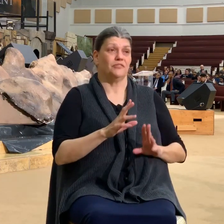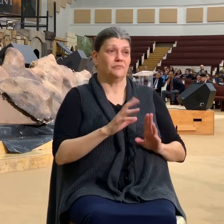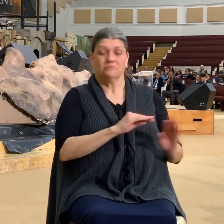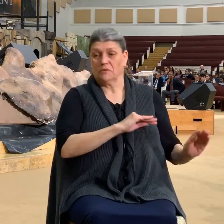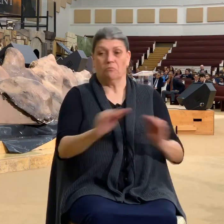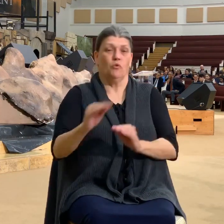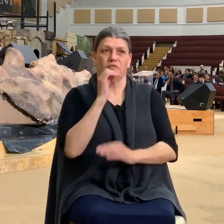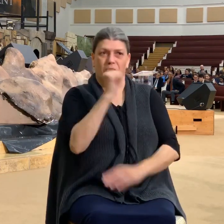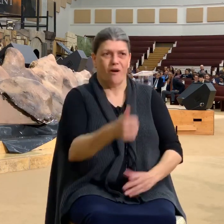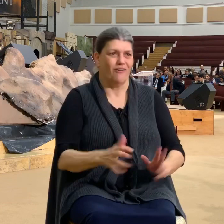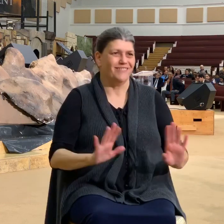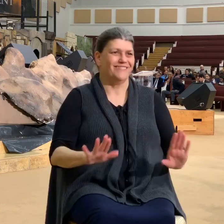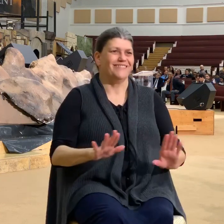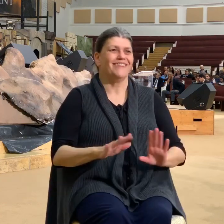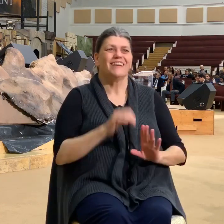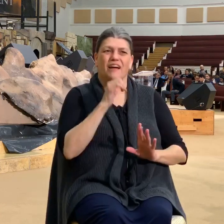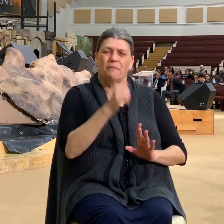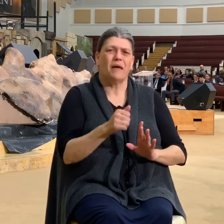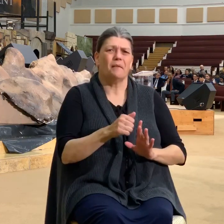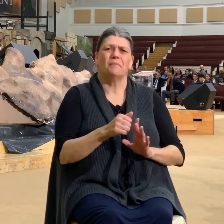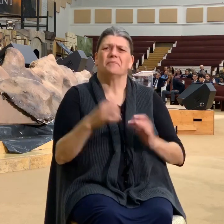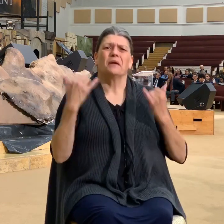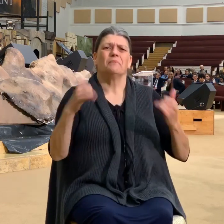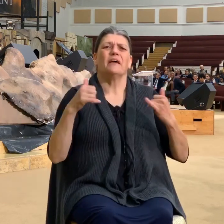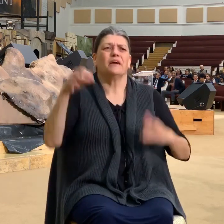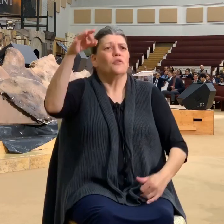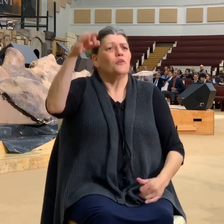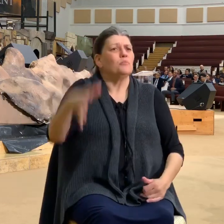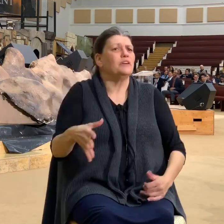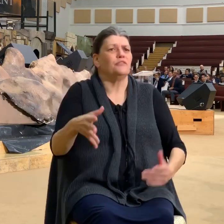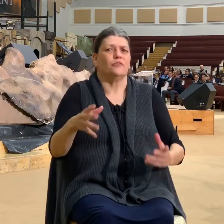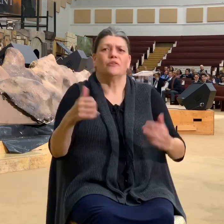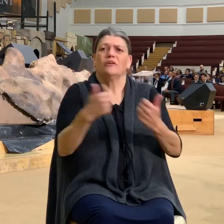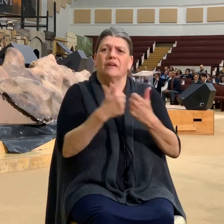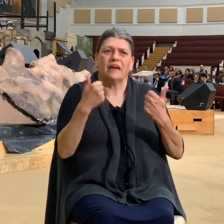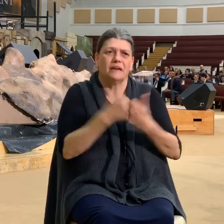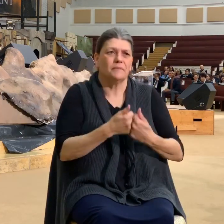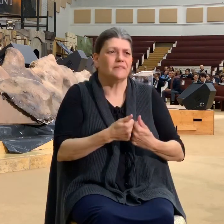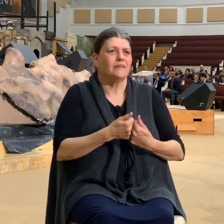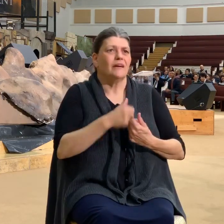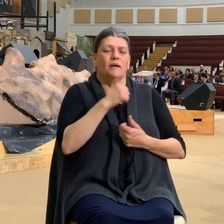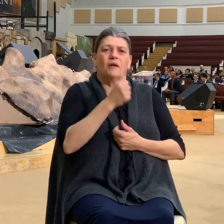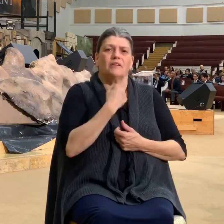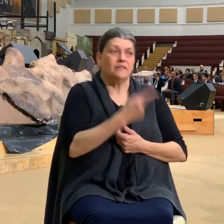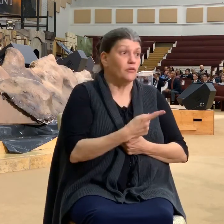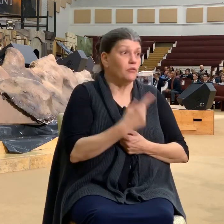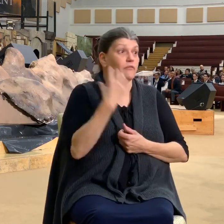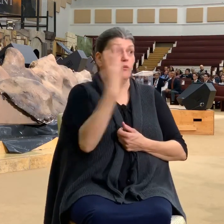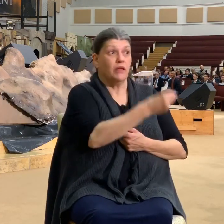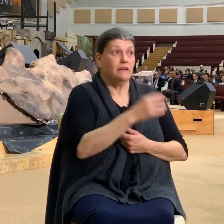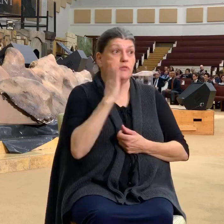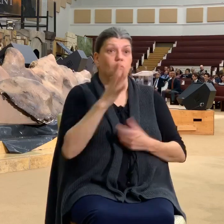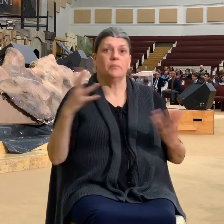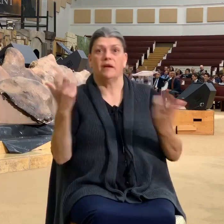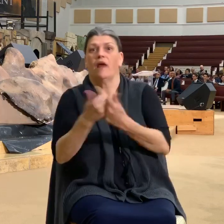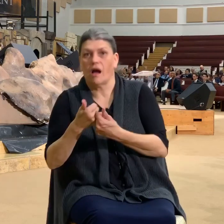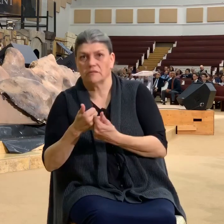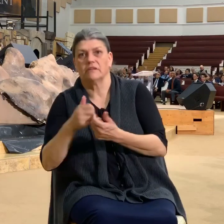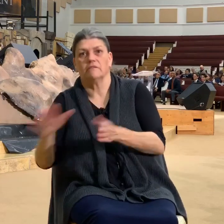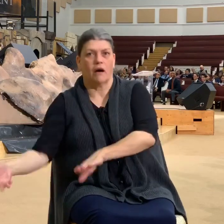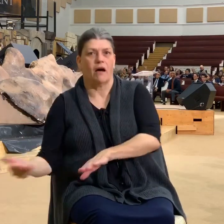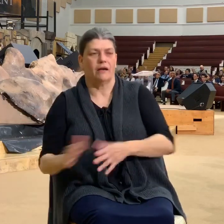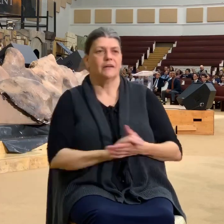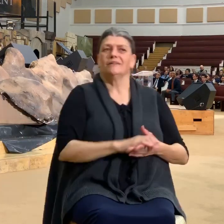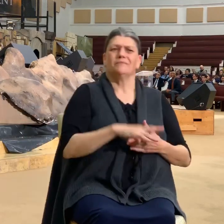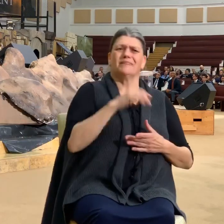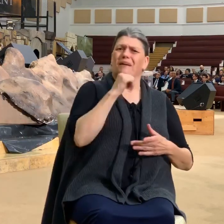I don't do that. I don't play those preacher games. Well, bless God, you leave this church, you're going to die in a car. That's a bunch of baloney. Sorry,